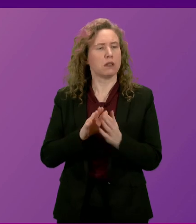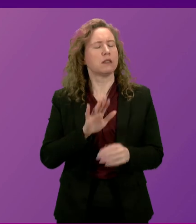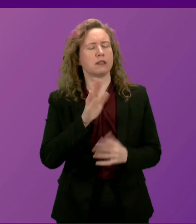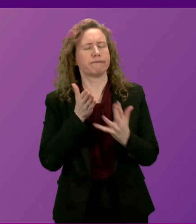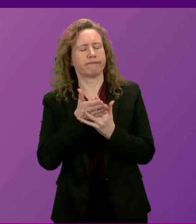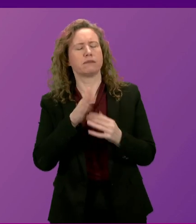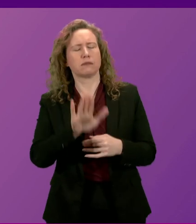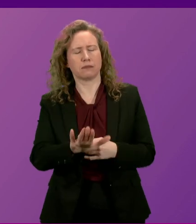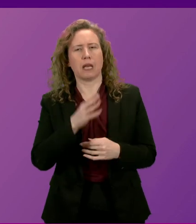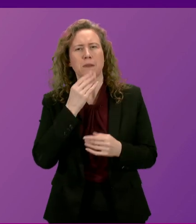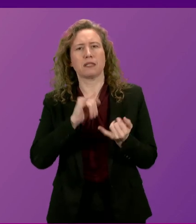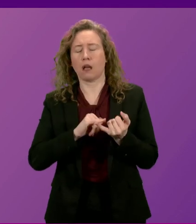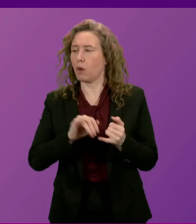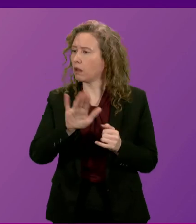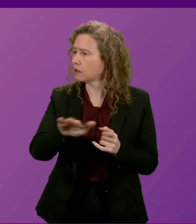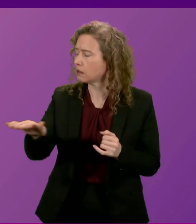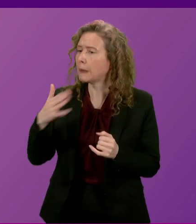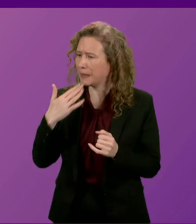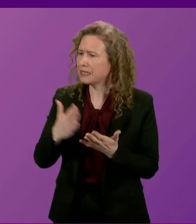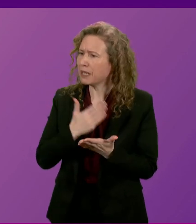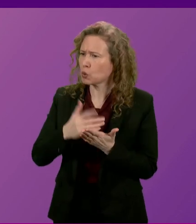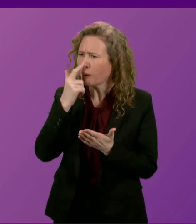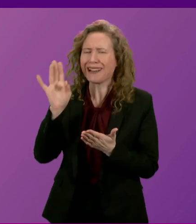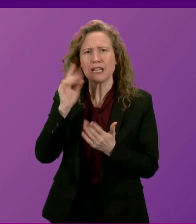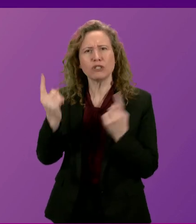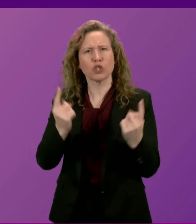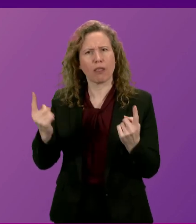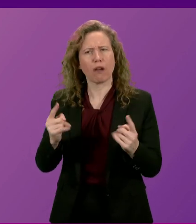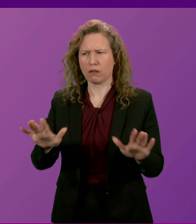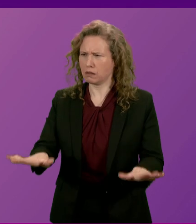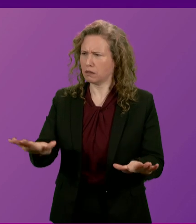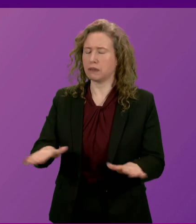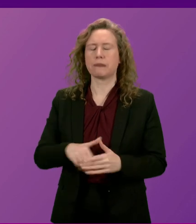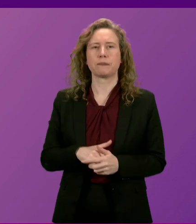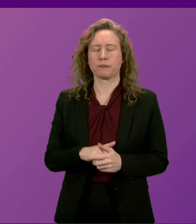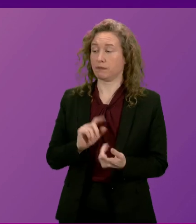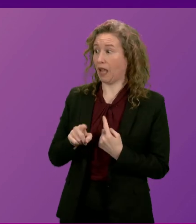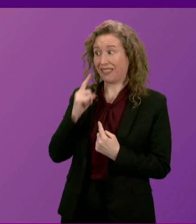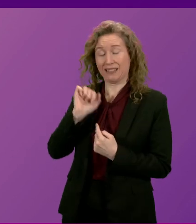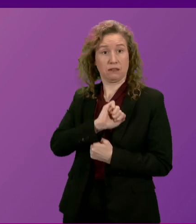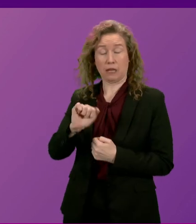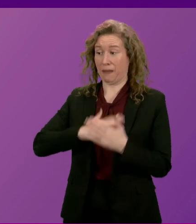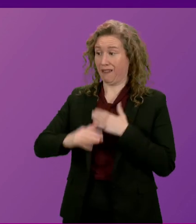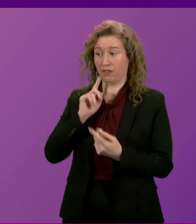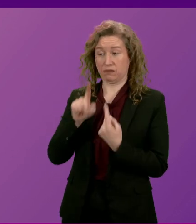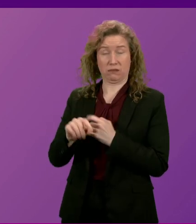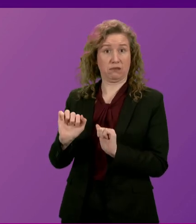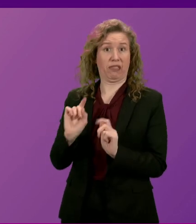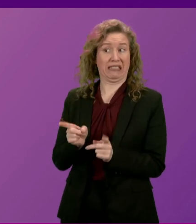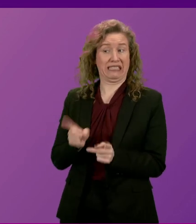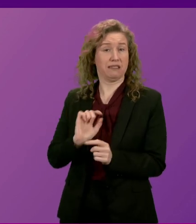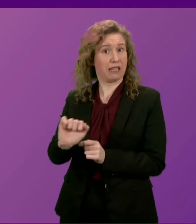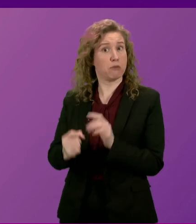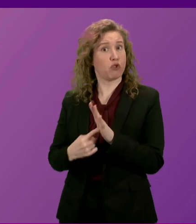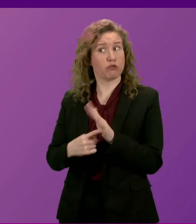Mr. Sarwar, I would ask that members ensure that we can hear one another. Well, I think that behaviour tells you everything you need to know about the priorities of SNP